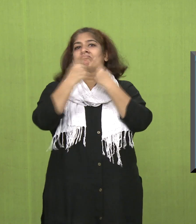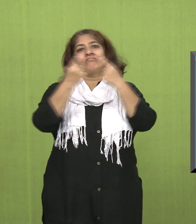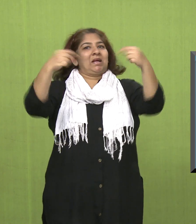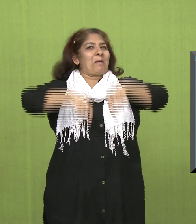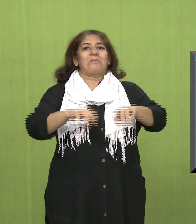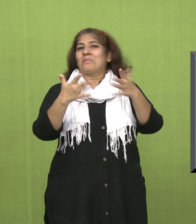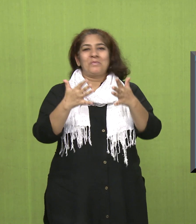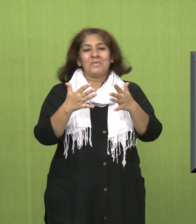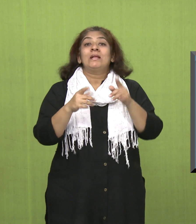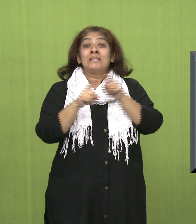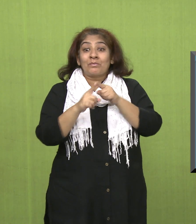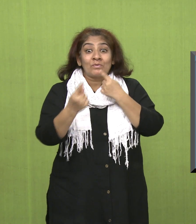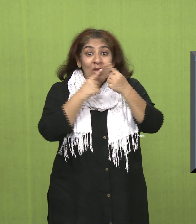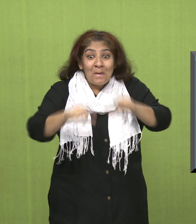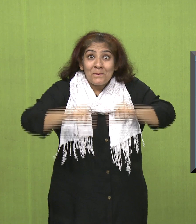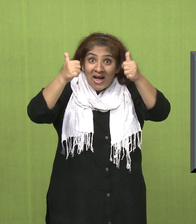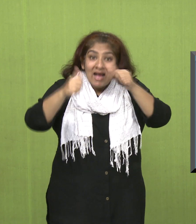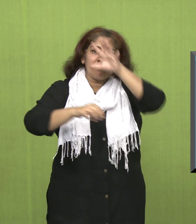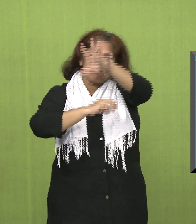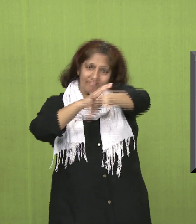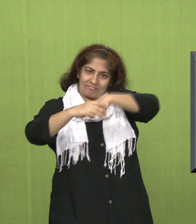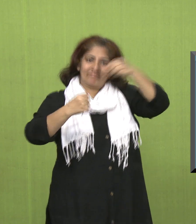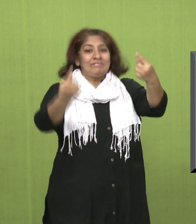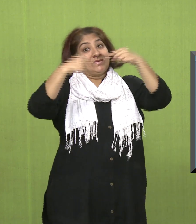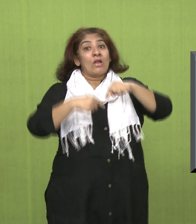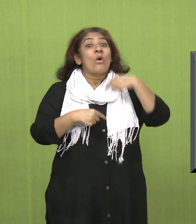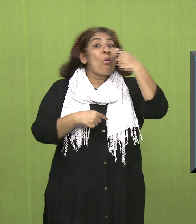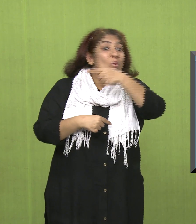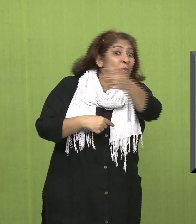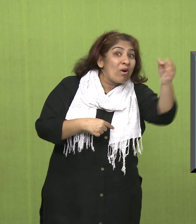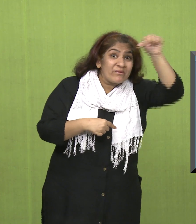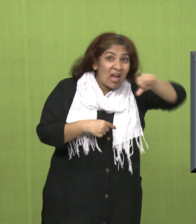interview, if the person interview is okay, good.